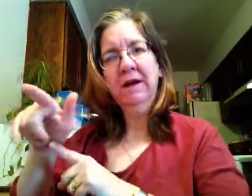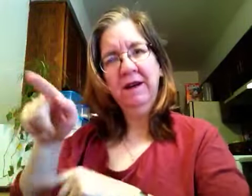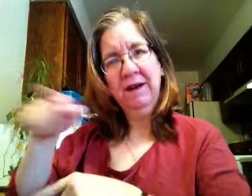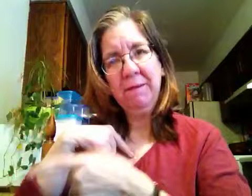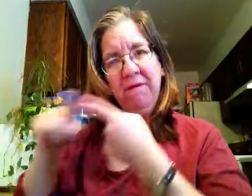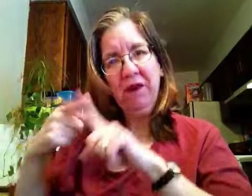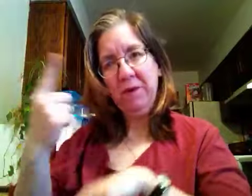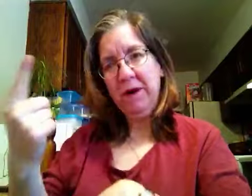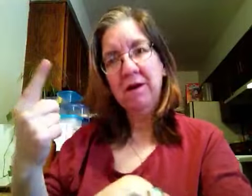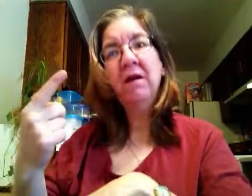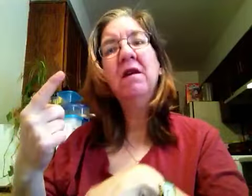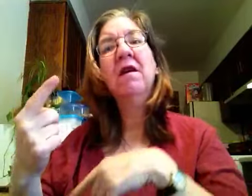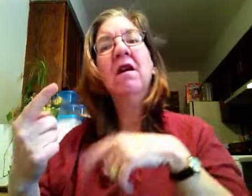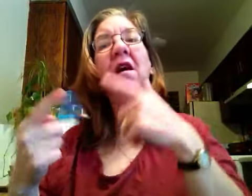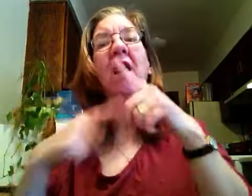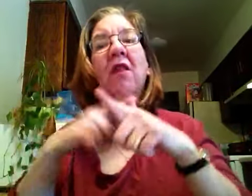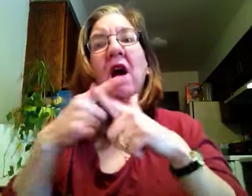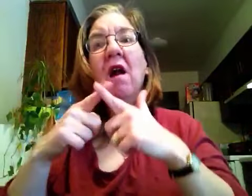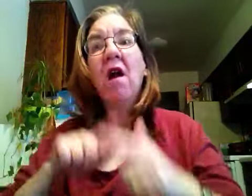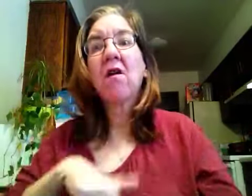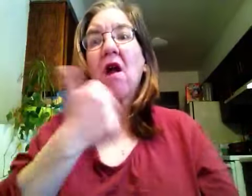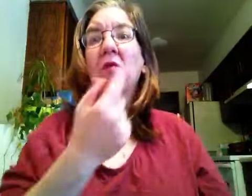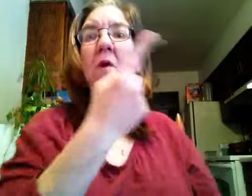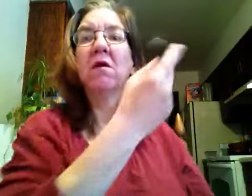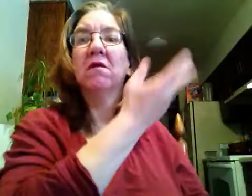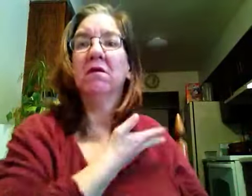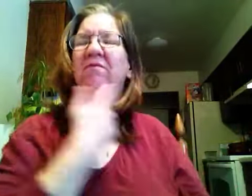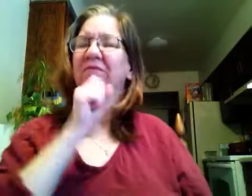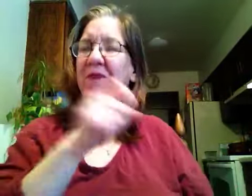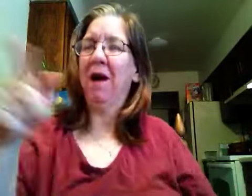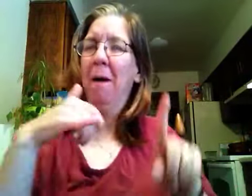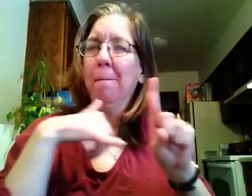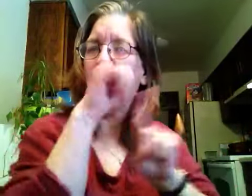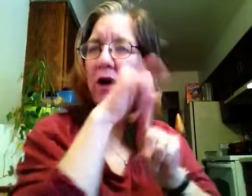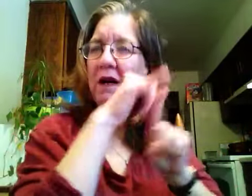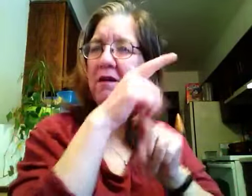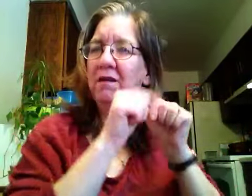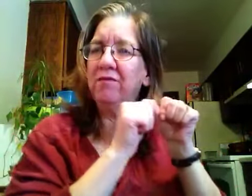but I'm not- I'm not that's- it.